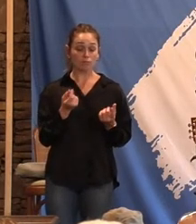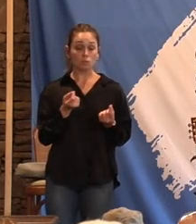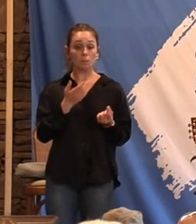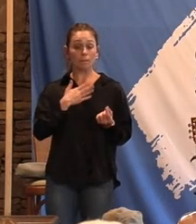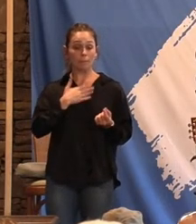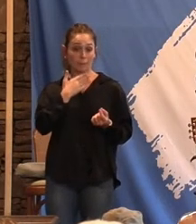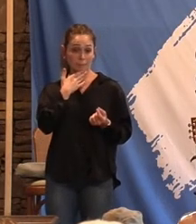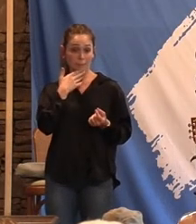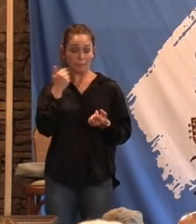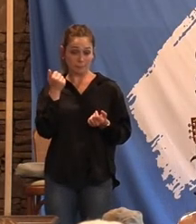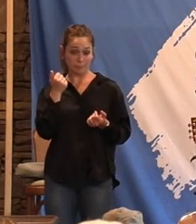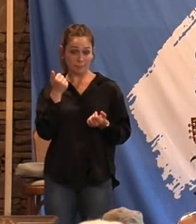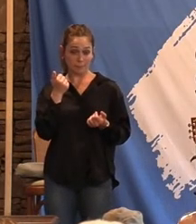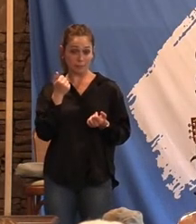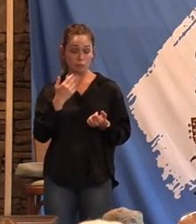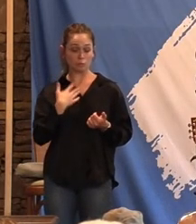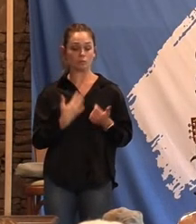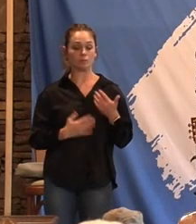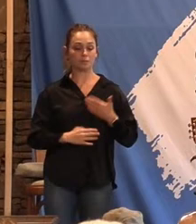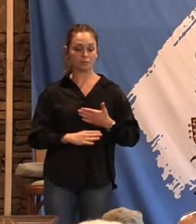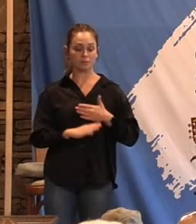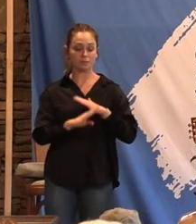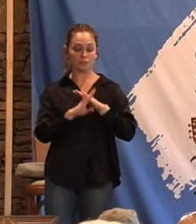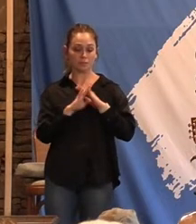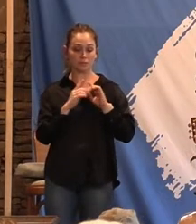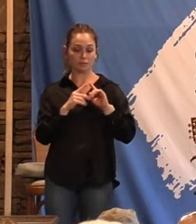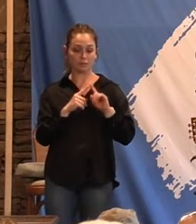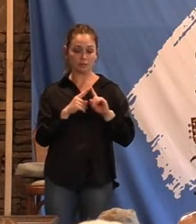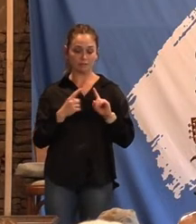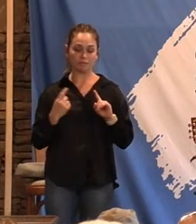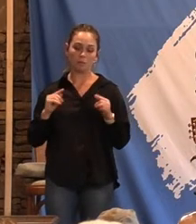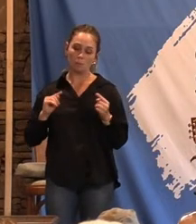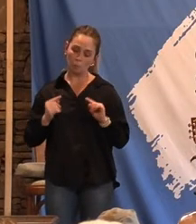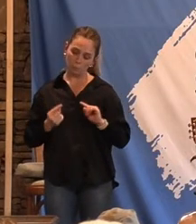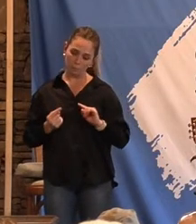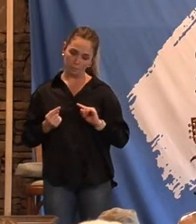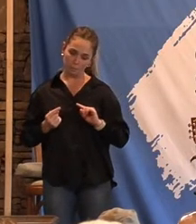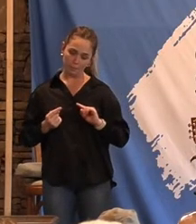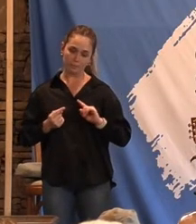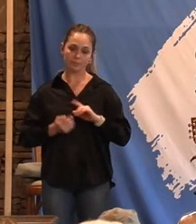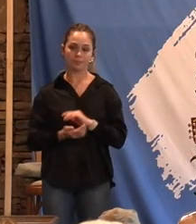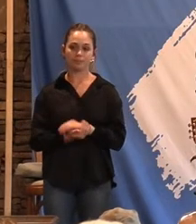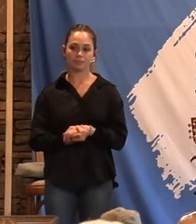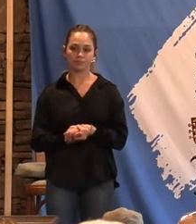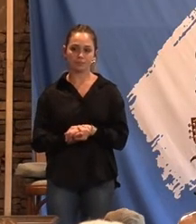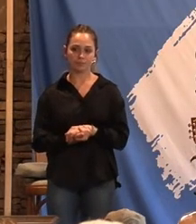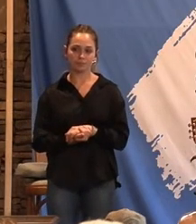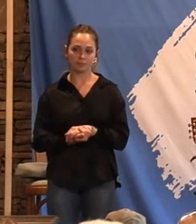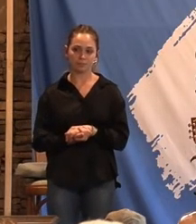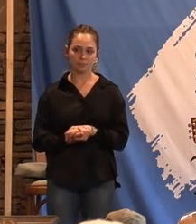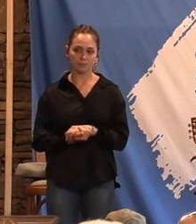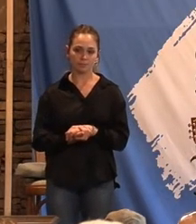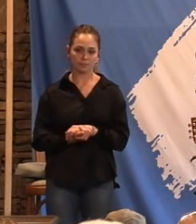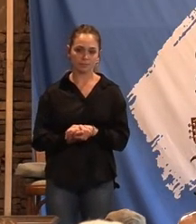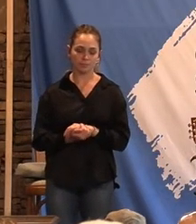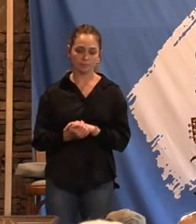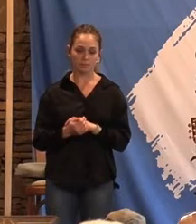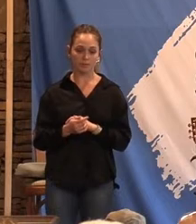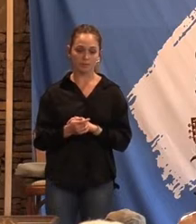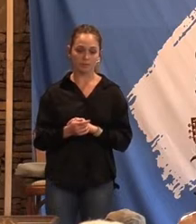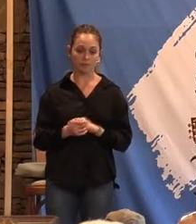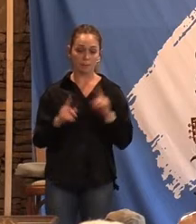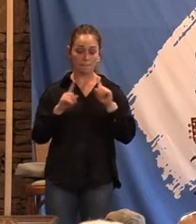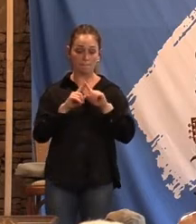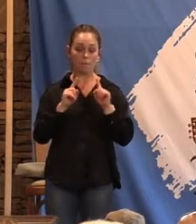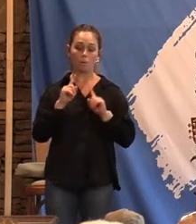best to keep you from harm. But when you